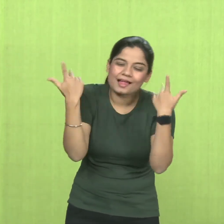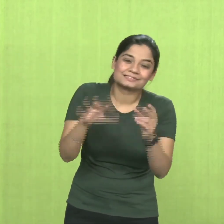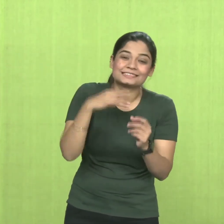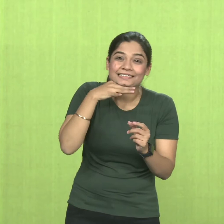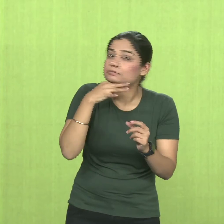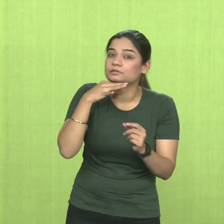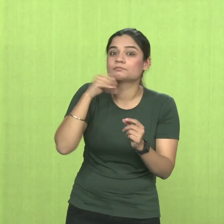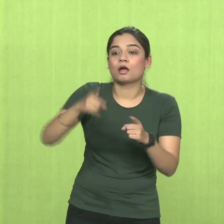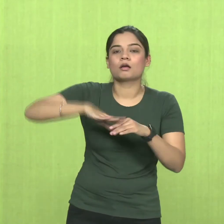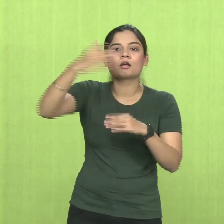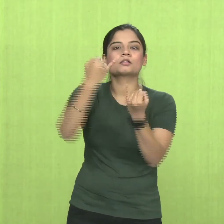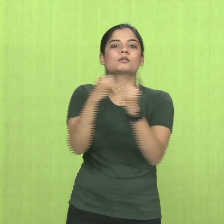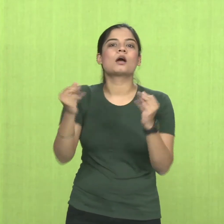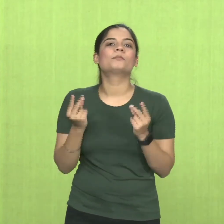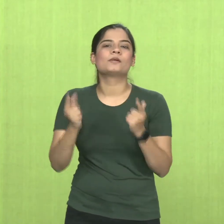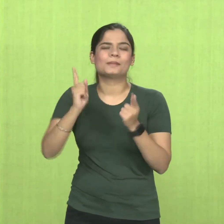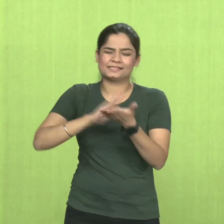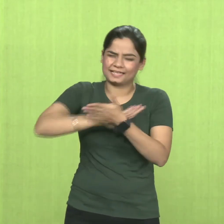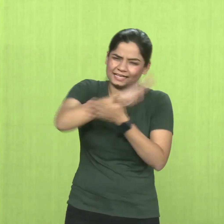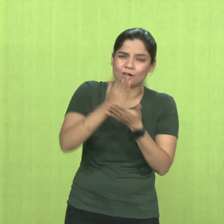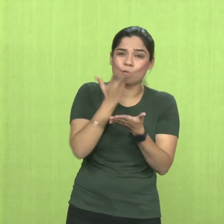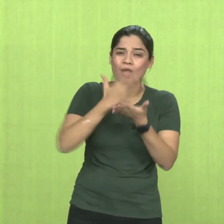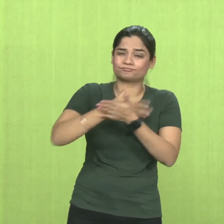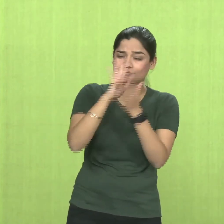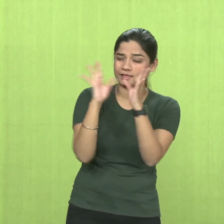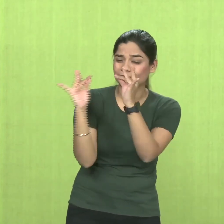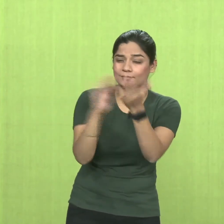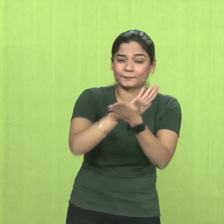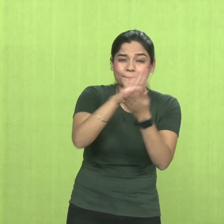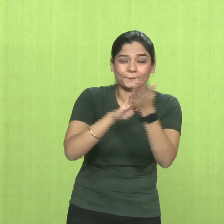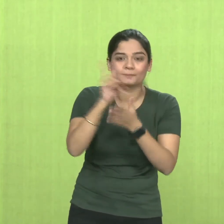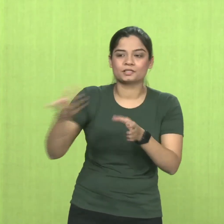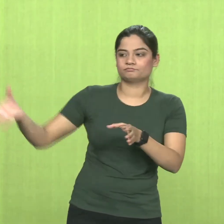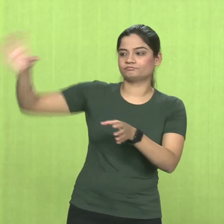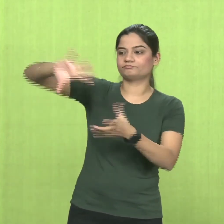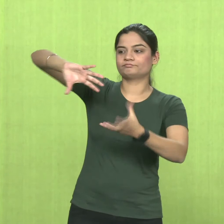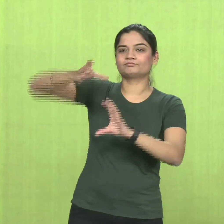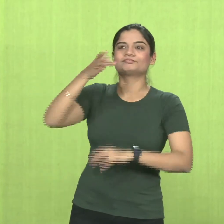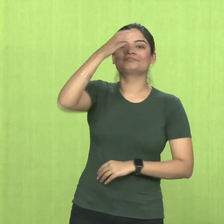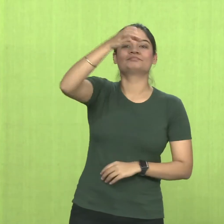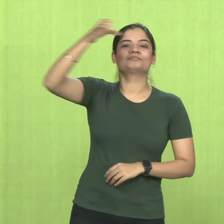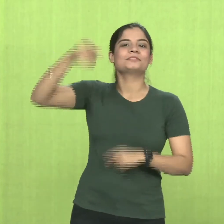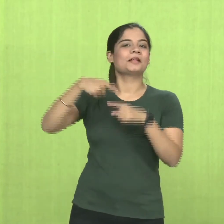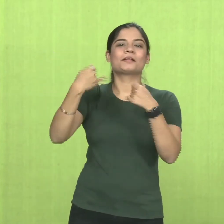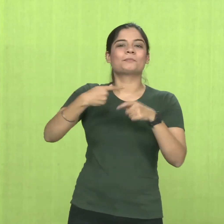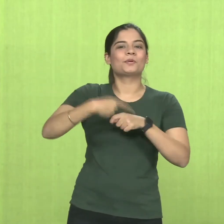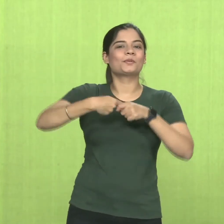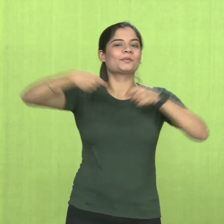Remember that the container is completely dry. It doesn't have any moisture in it so that it can stay